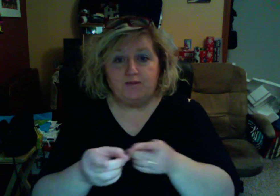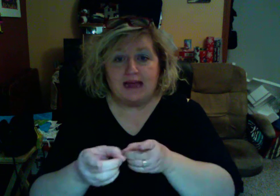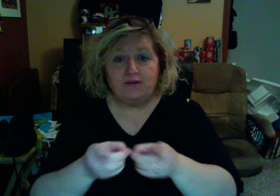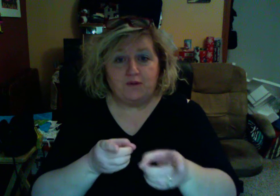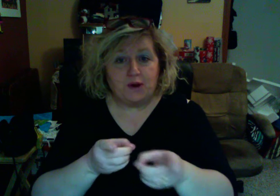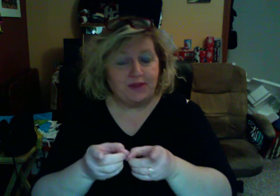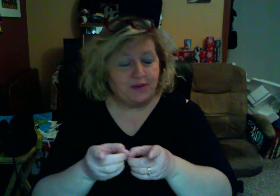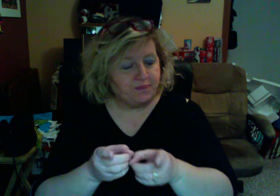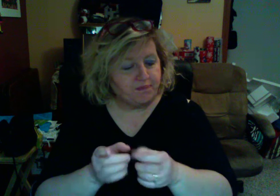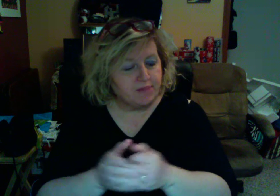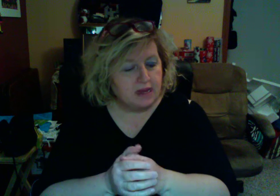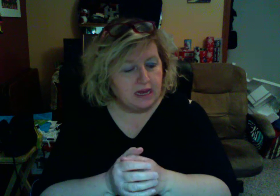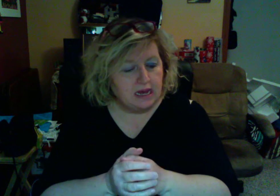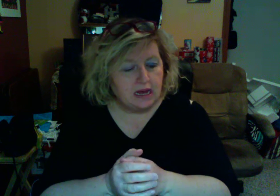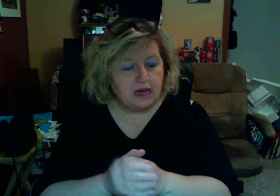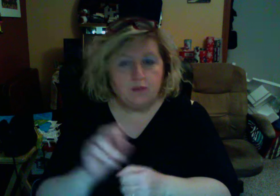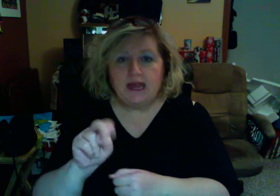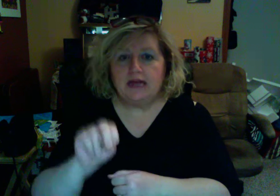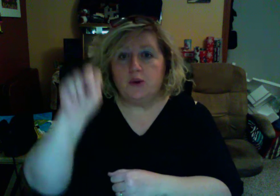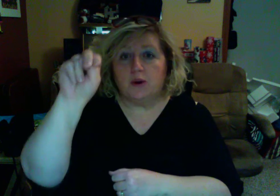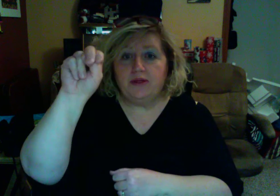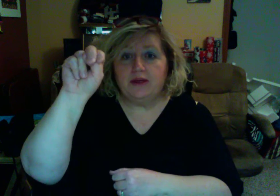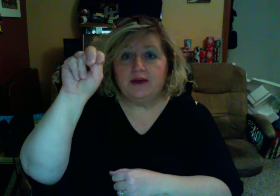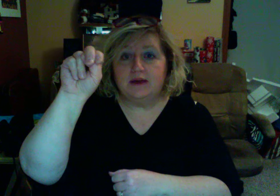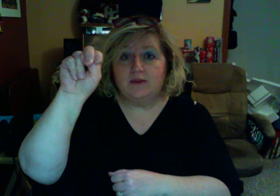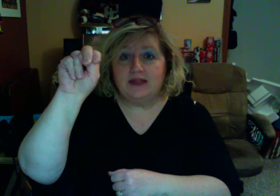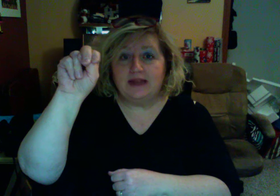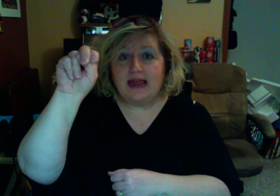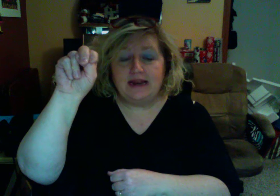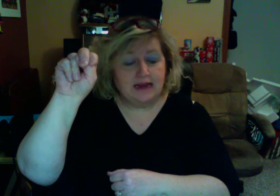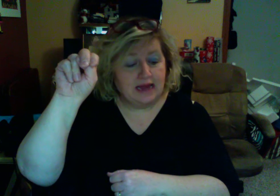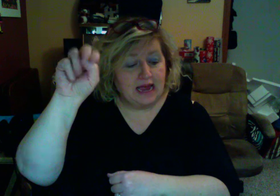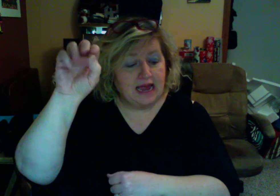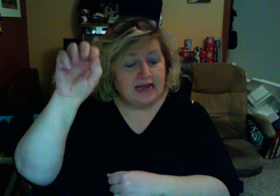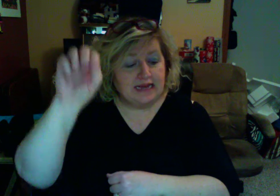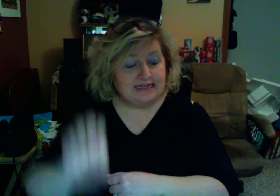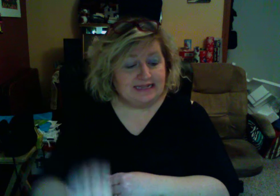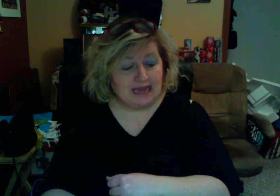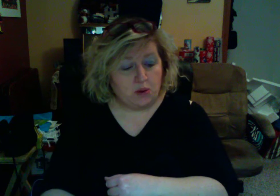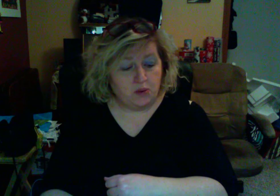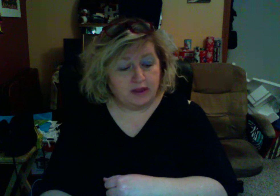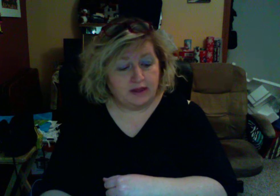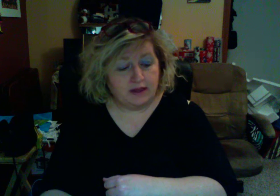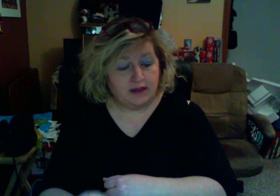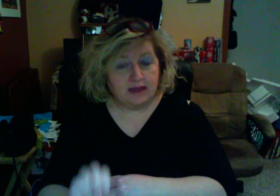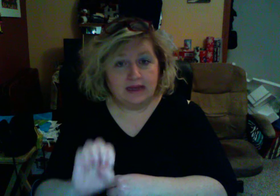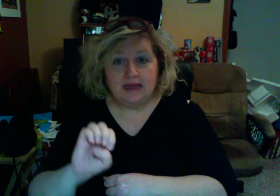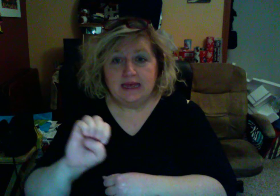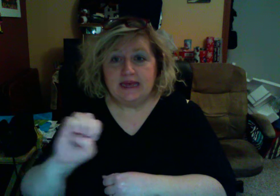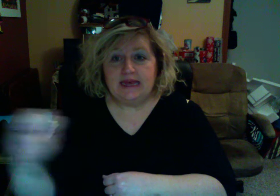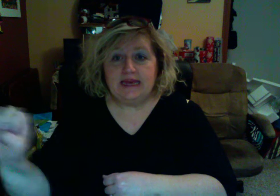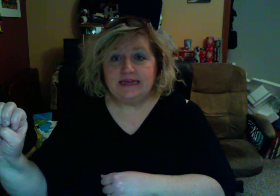back and forth. We had north with an N, south,